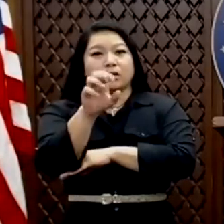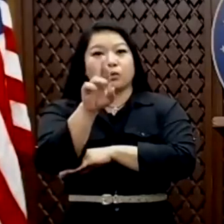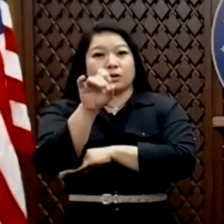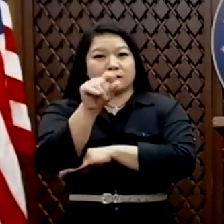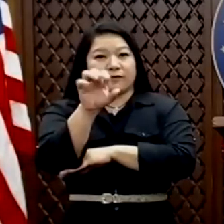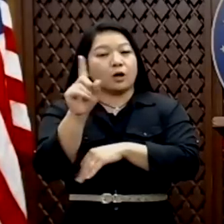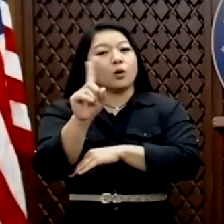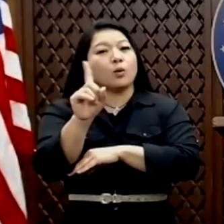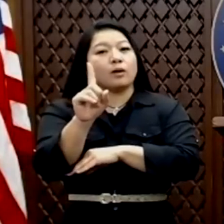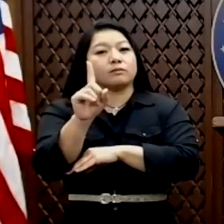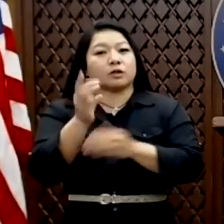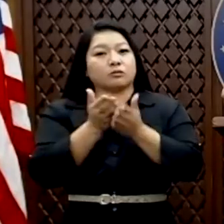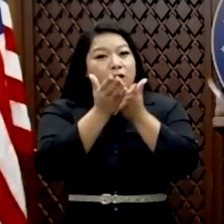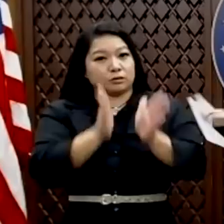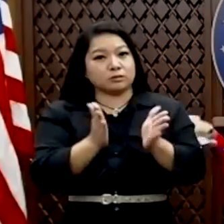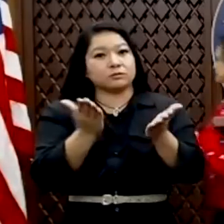Guam. Admiral?